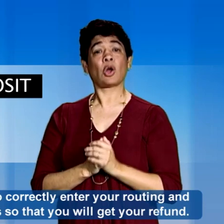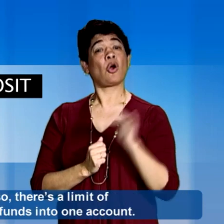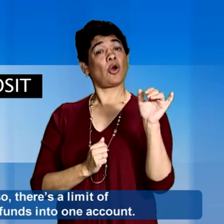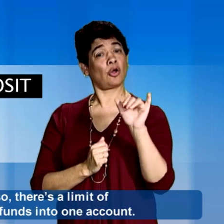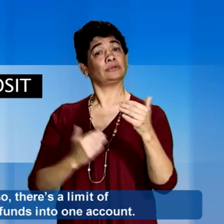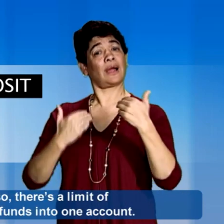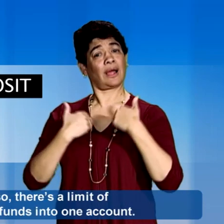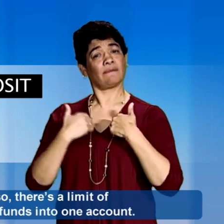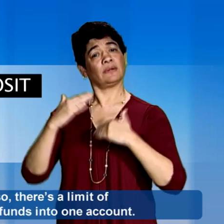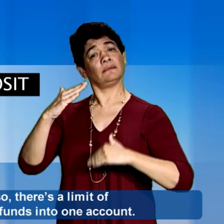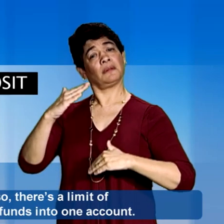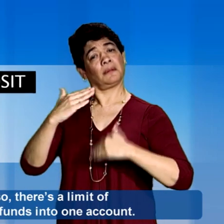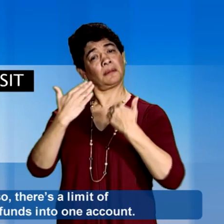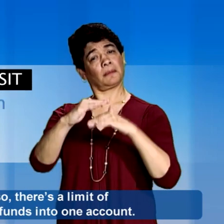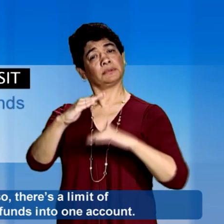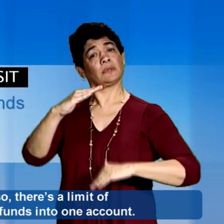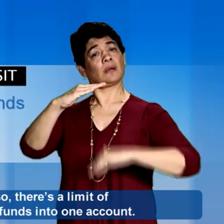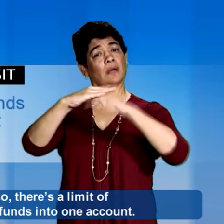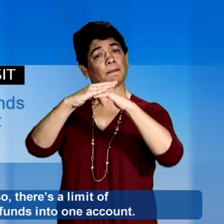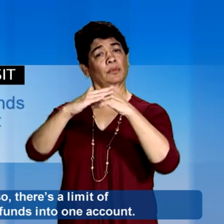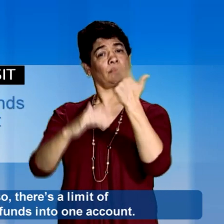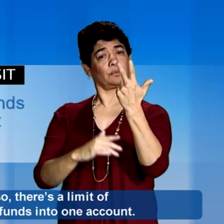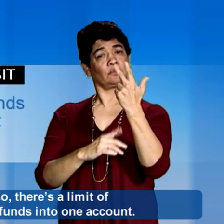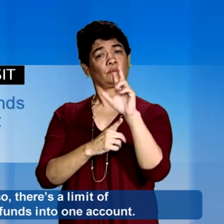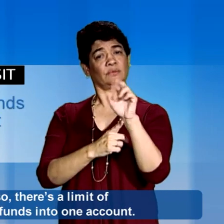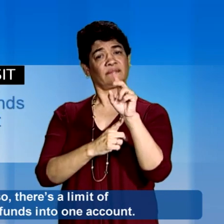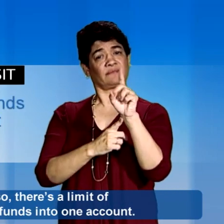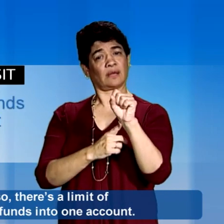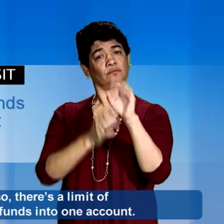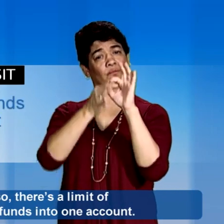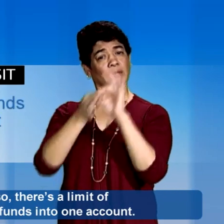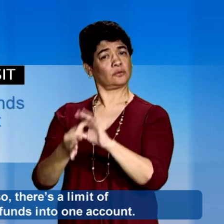Also, there's a limit of three refunds into one account.